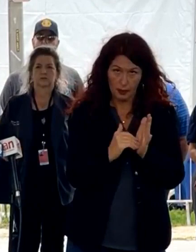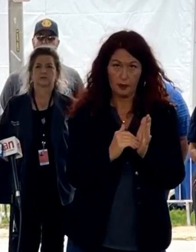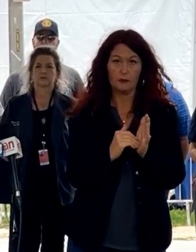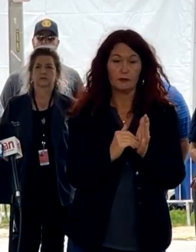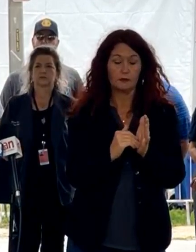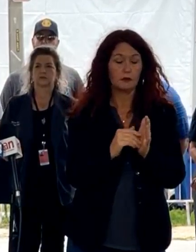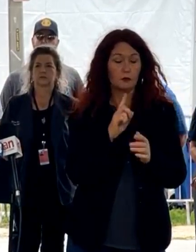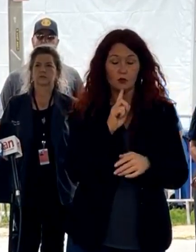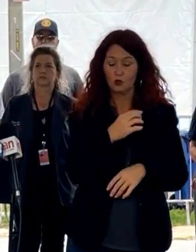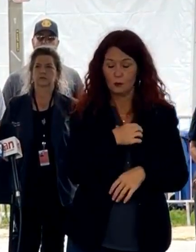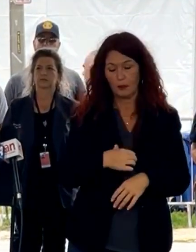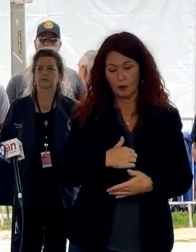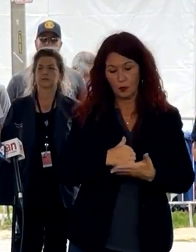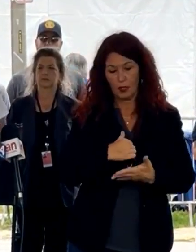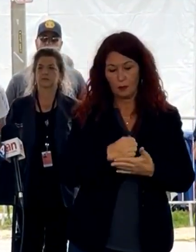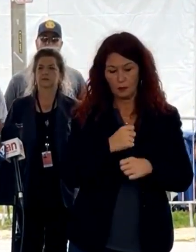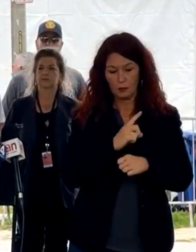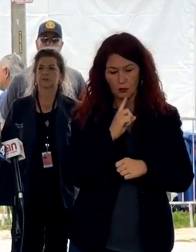much.